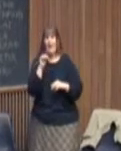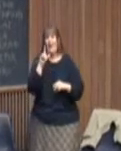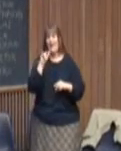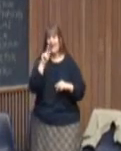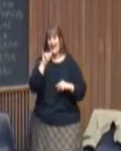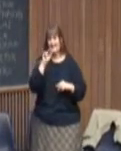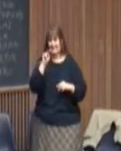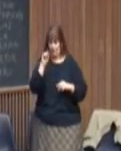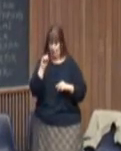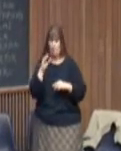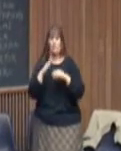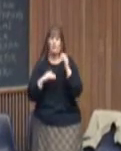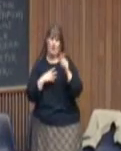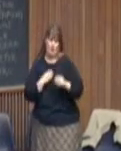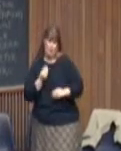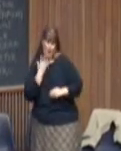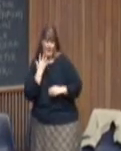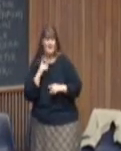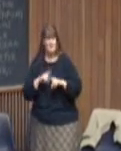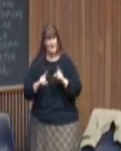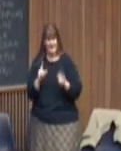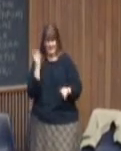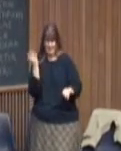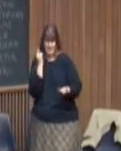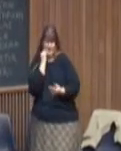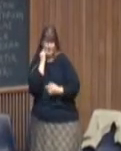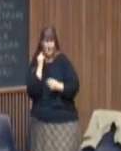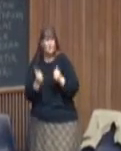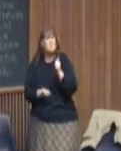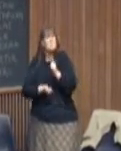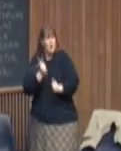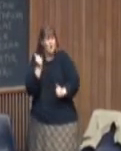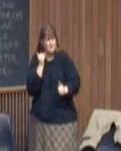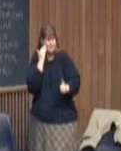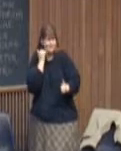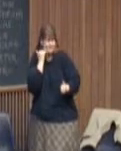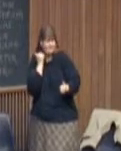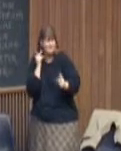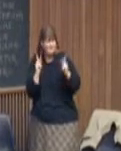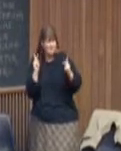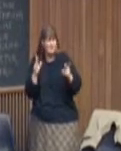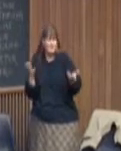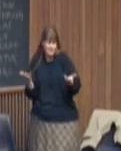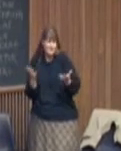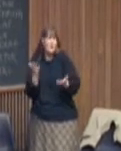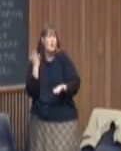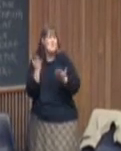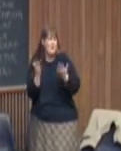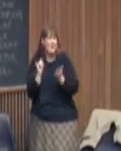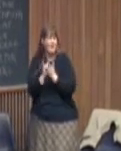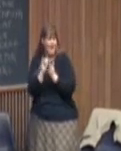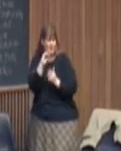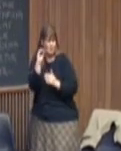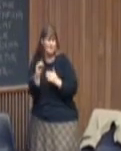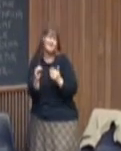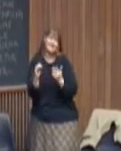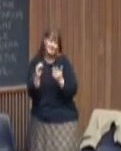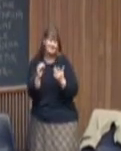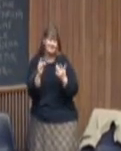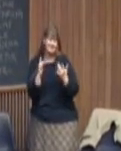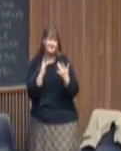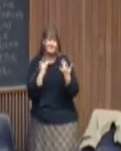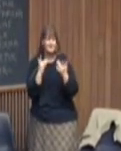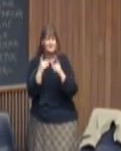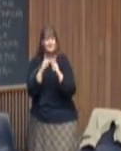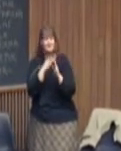Hispanic city, so it may be one of the answers to that. And the Bexar County Sheriff's Department is 590% more